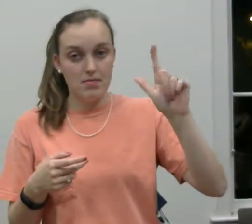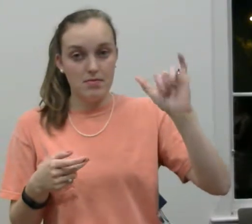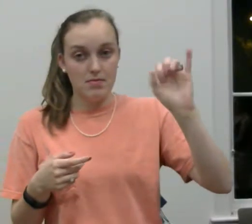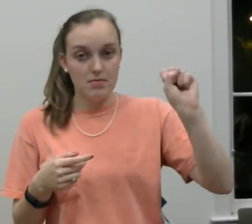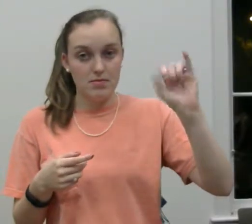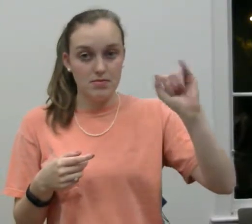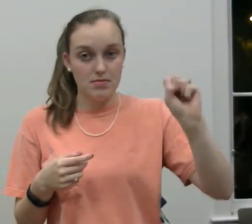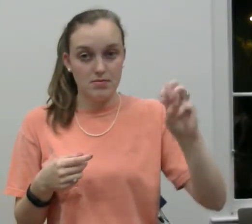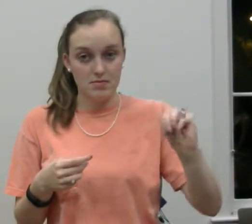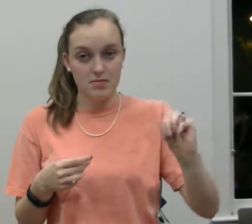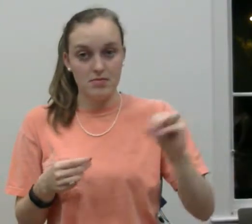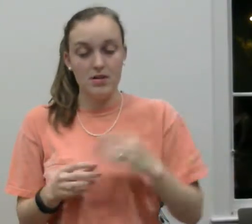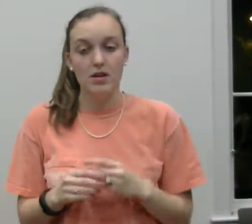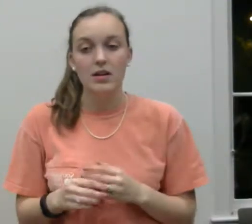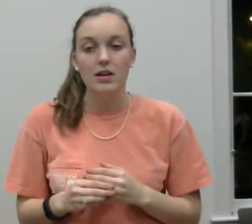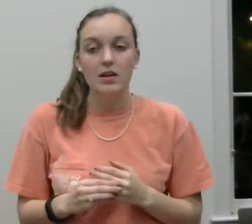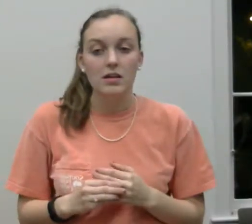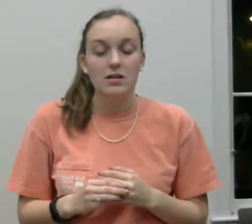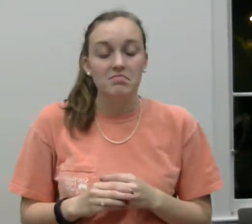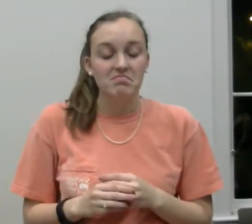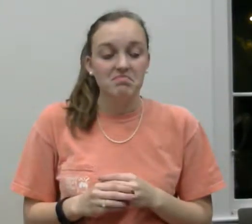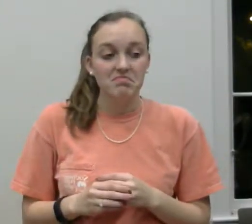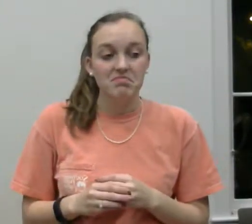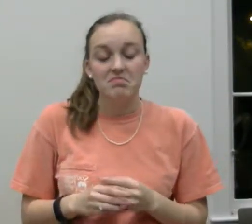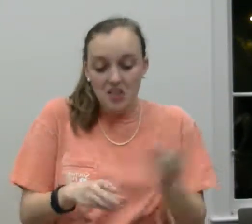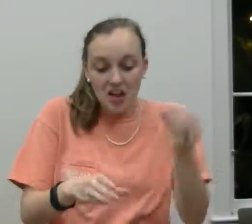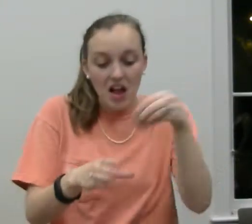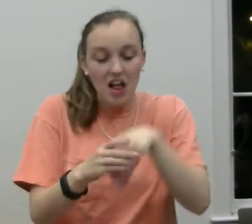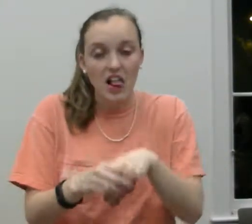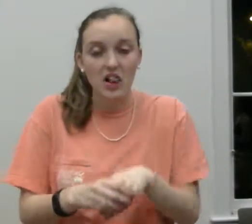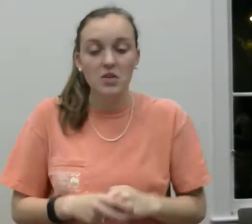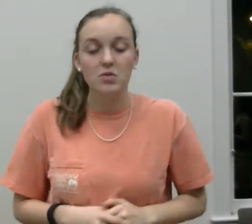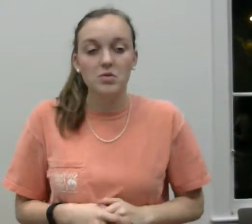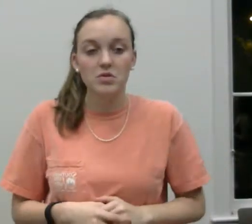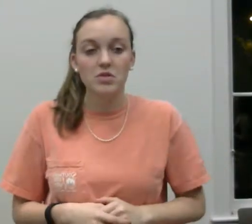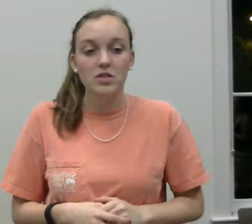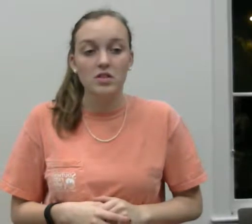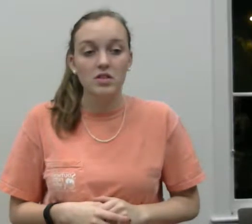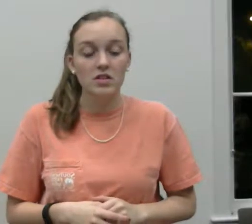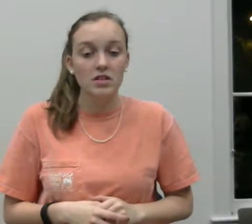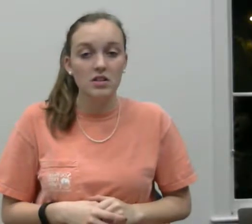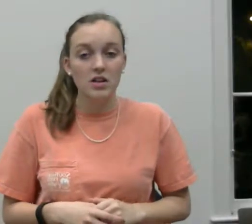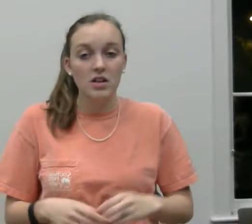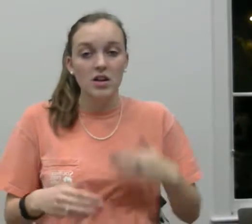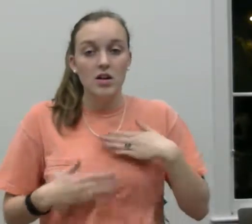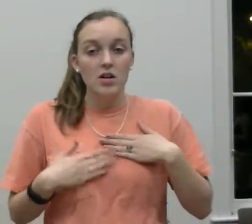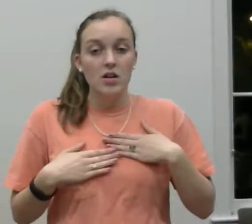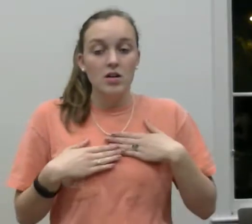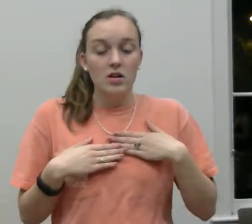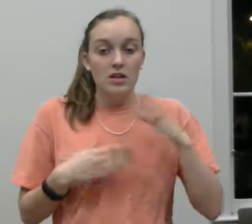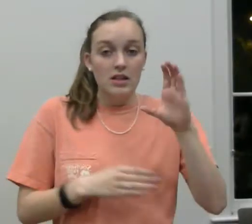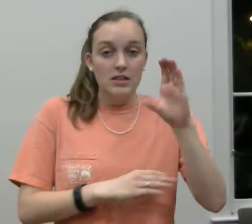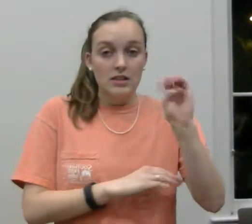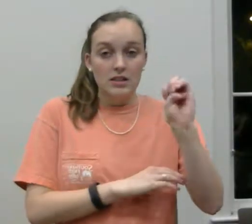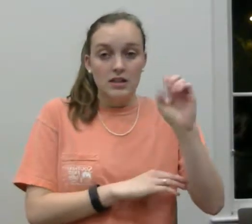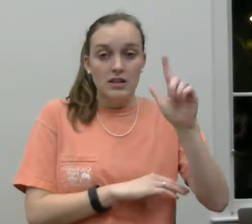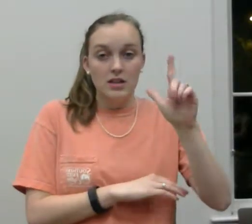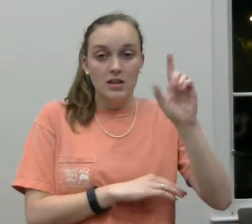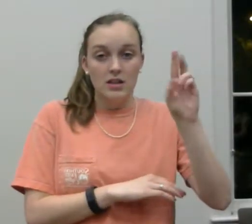total number. That can include cellular respiration, so making making energy, getting ATP inside